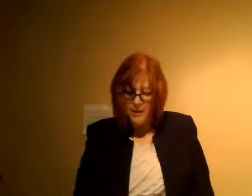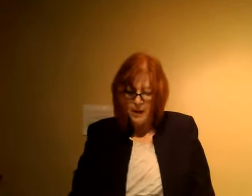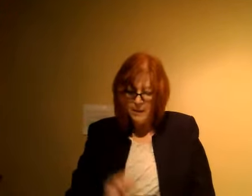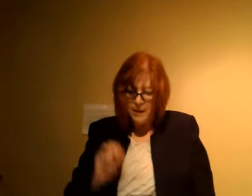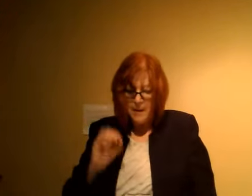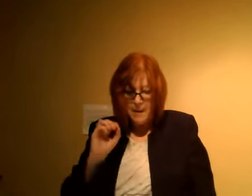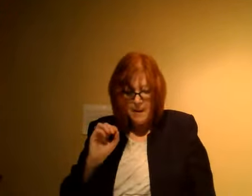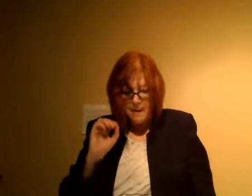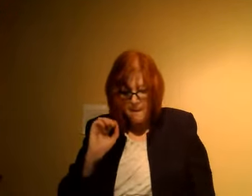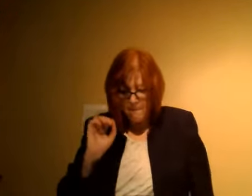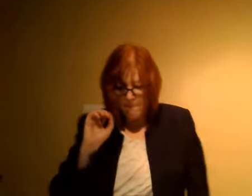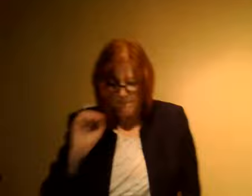that